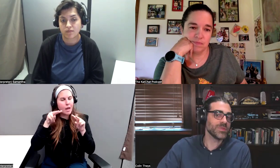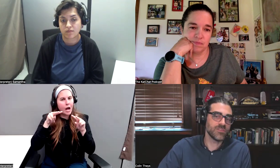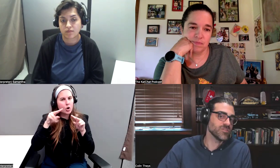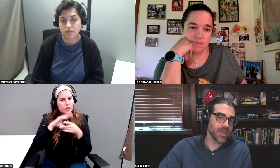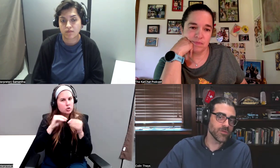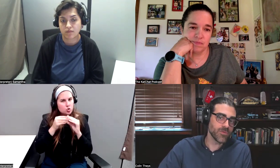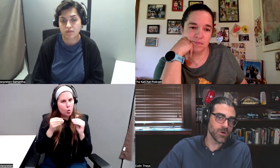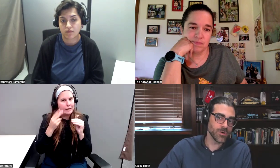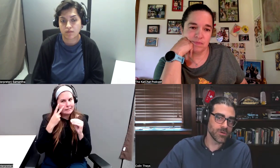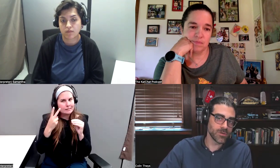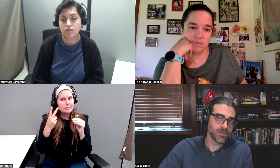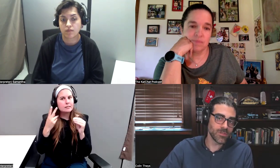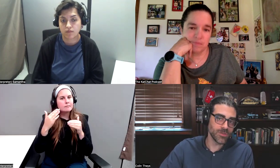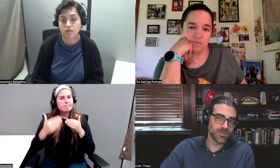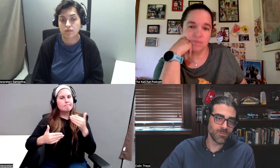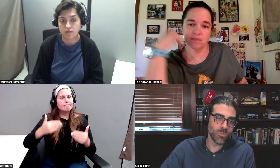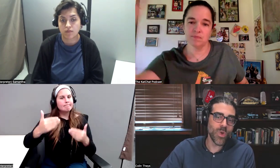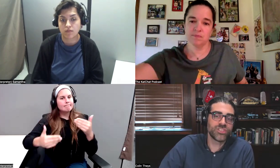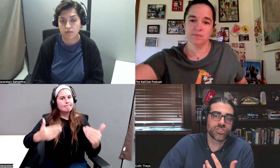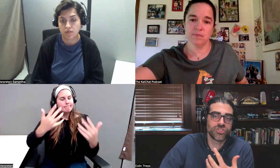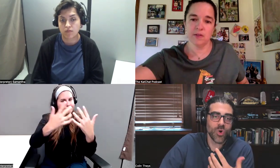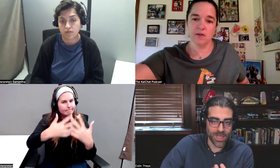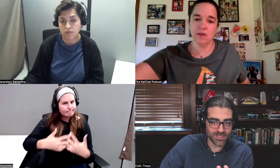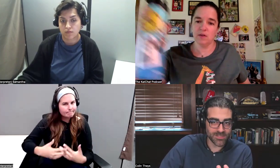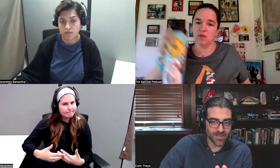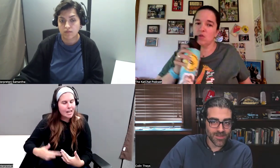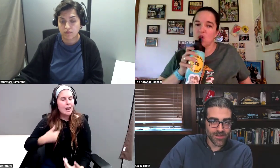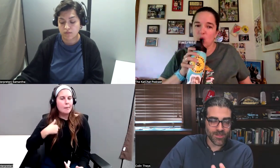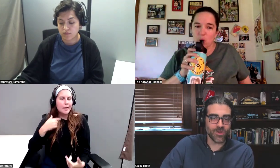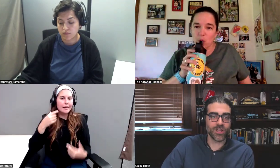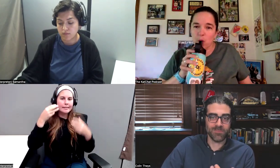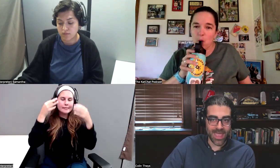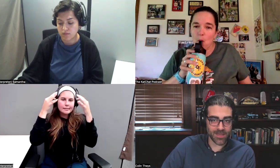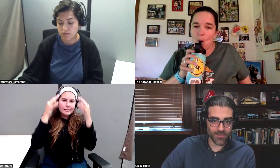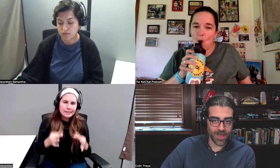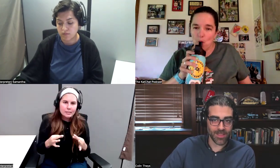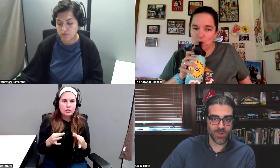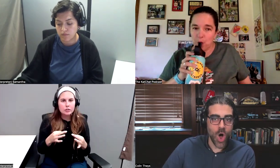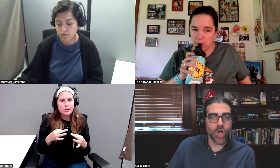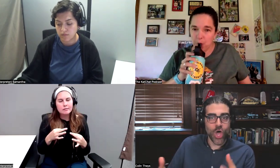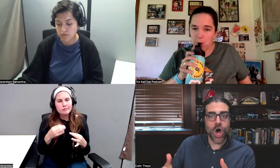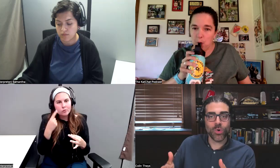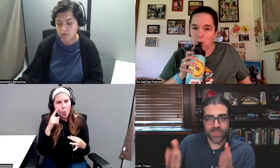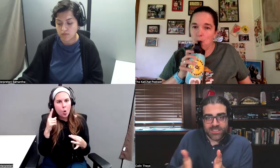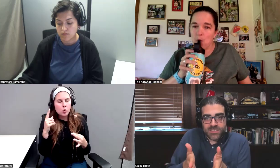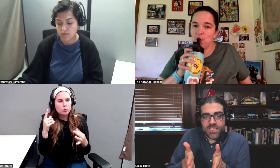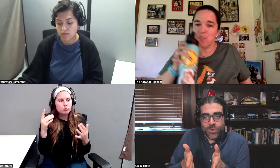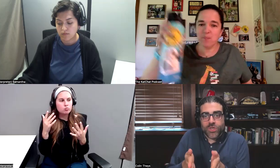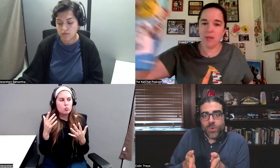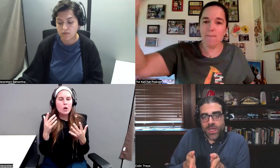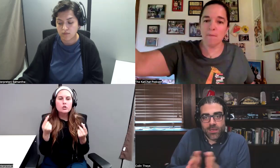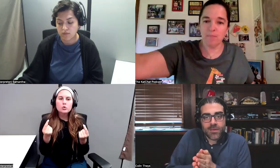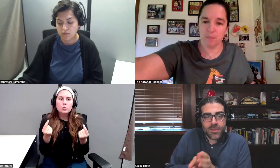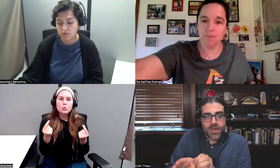the ultimate decision maker for the which choice you're going to make, right? Like you all know this is the scene